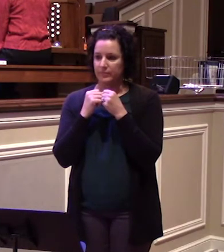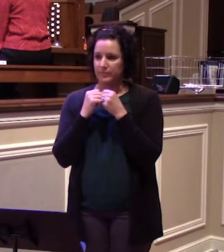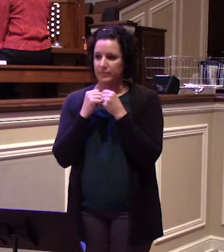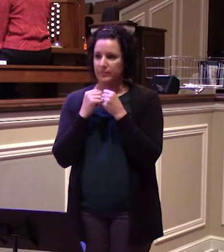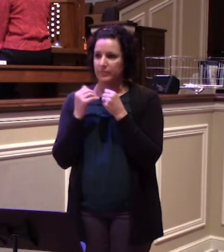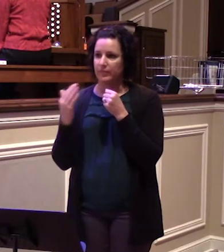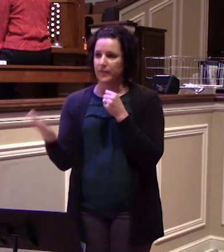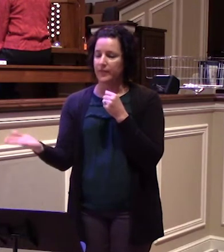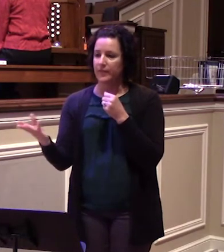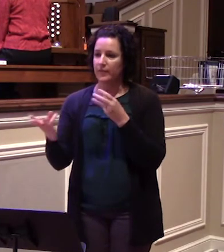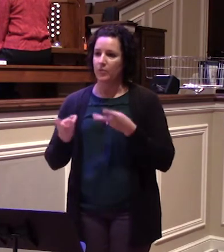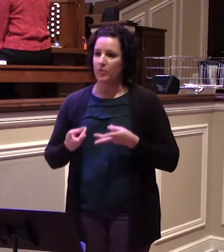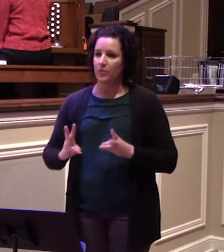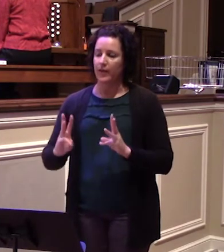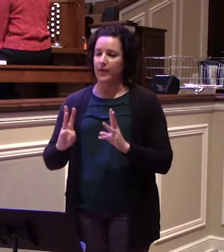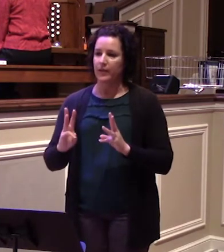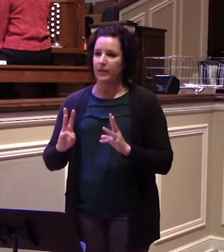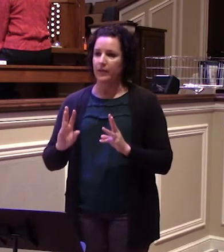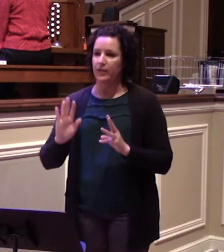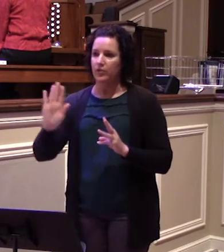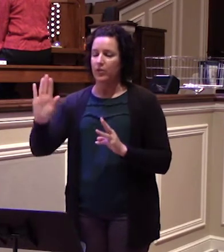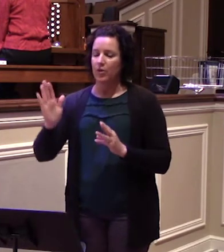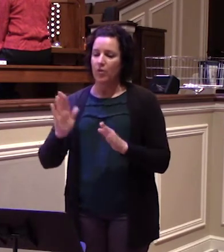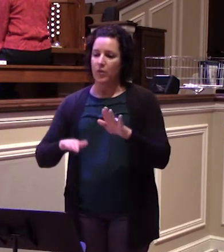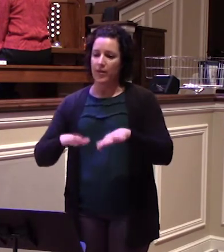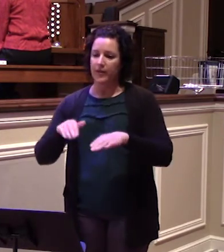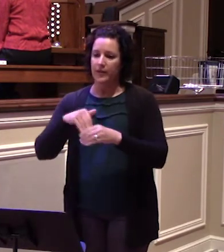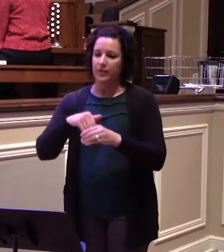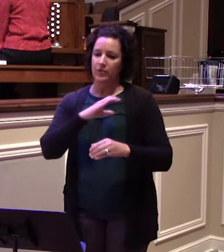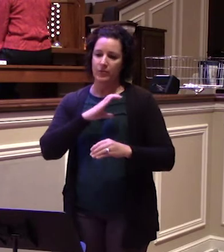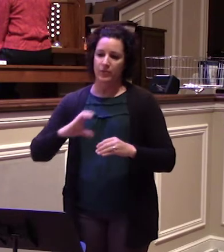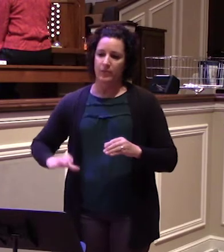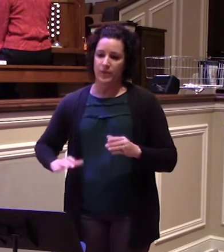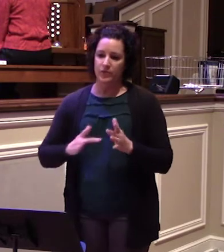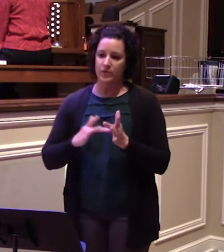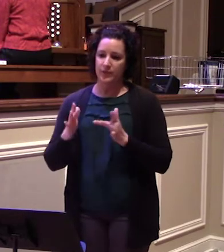Is this the way in which you're walking in Christ Jesus?